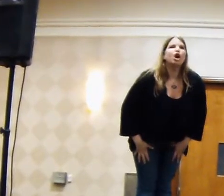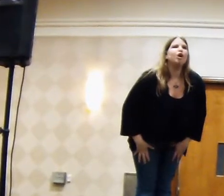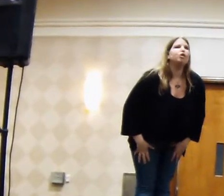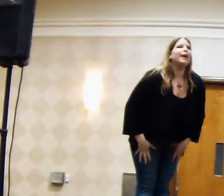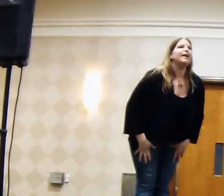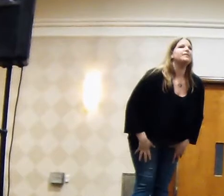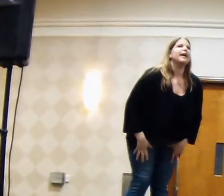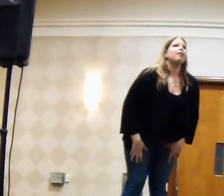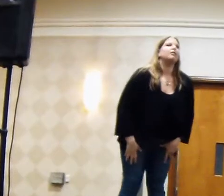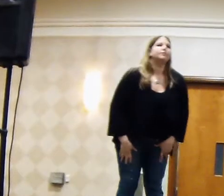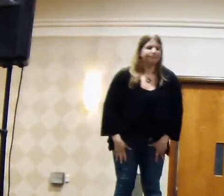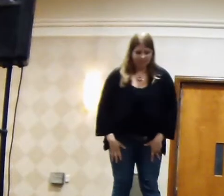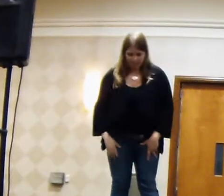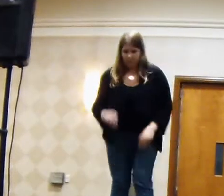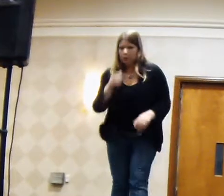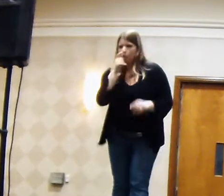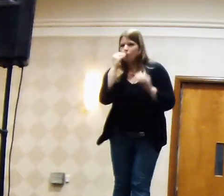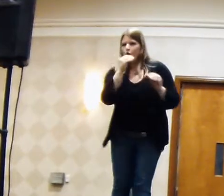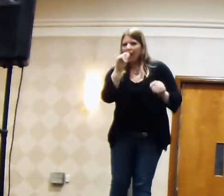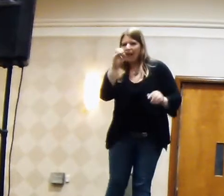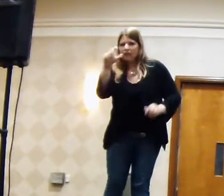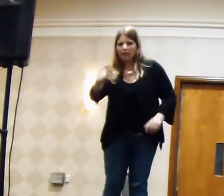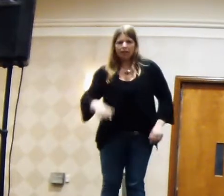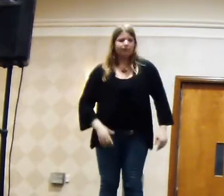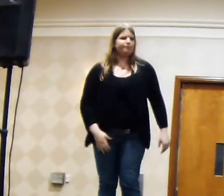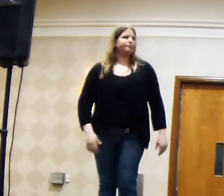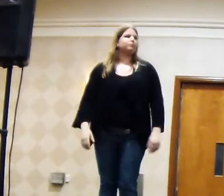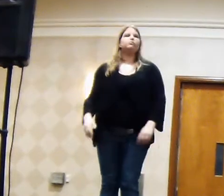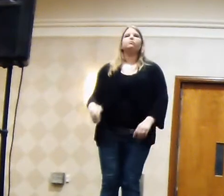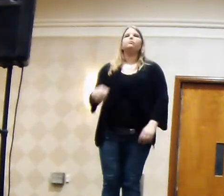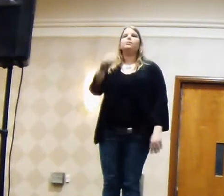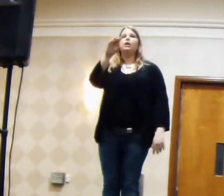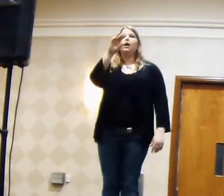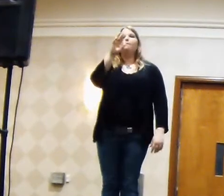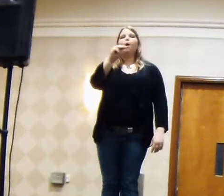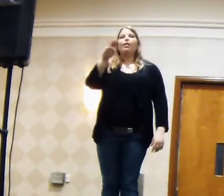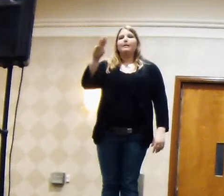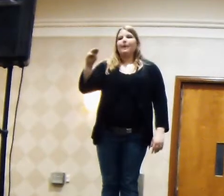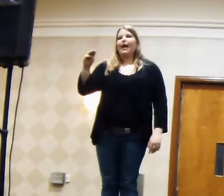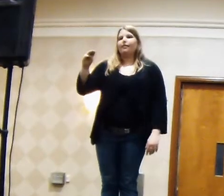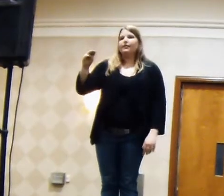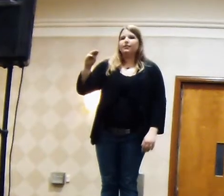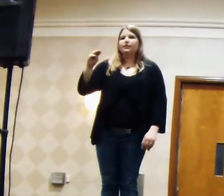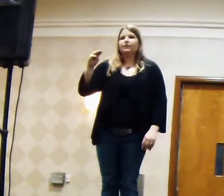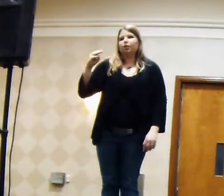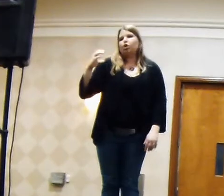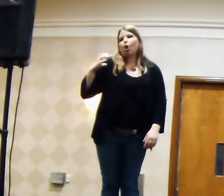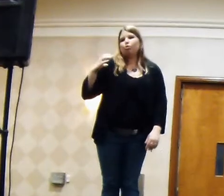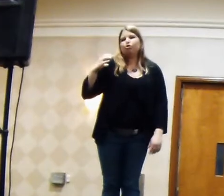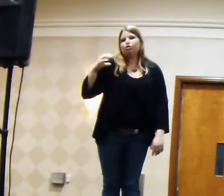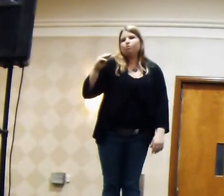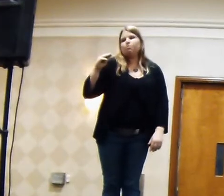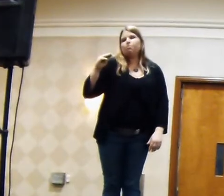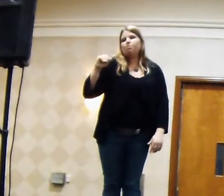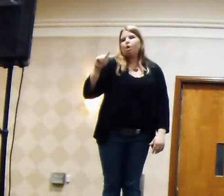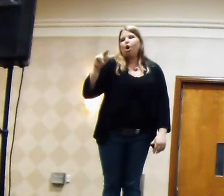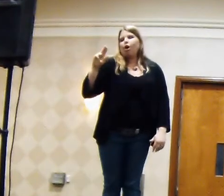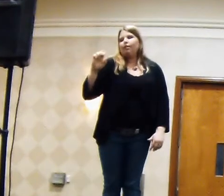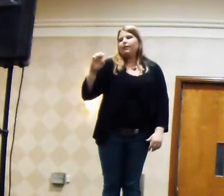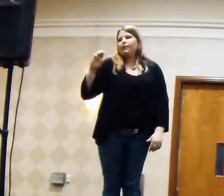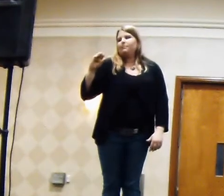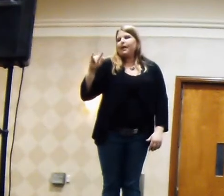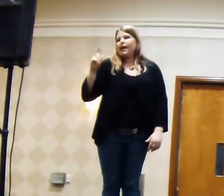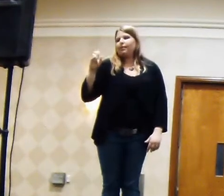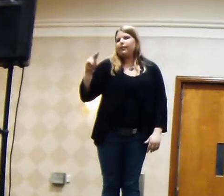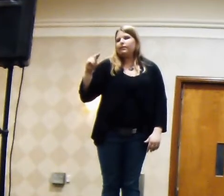who taught you ASL? Well, mostly Marley Matlin's coach, Jack. And they had different coaches